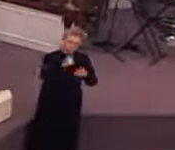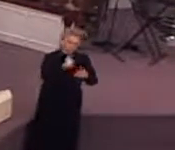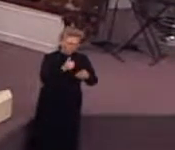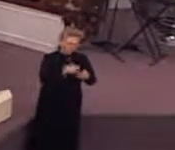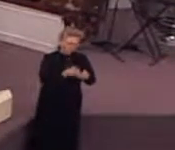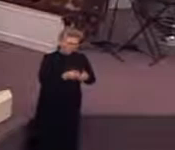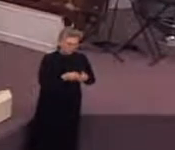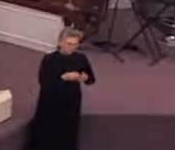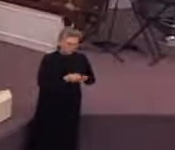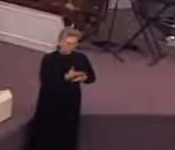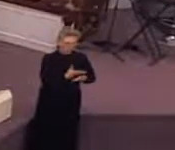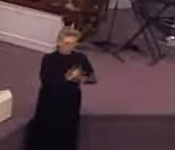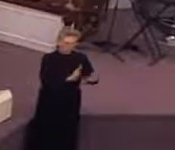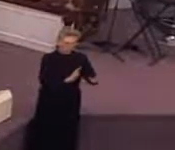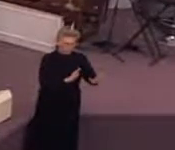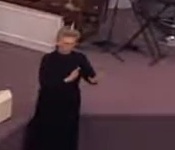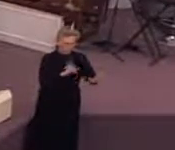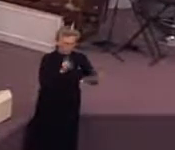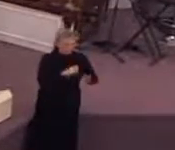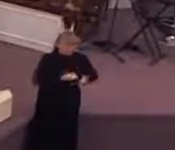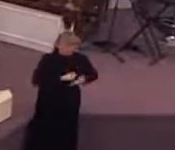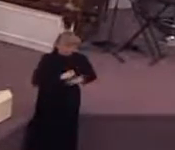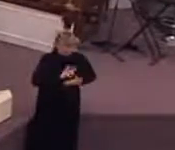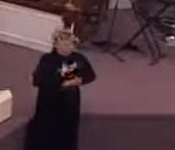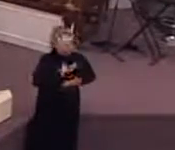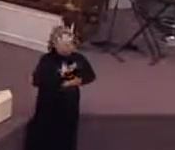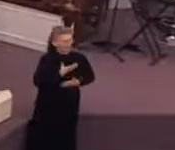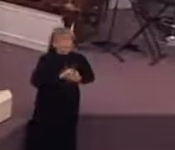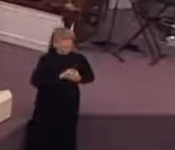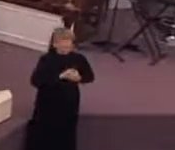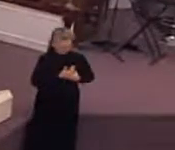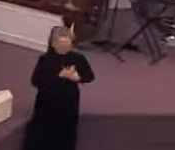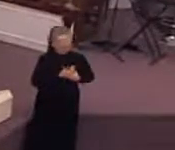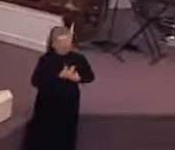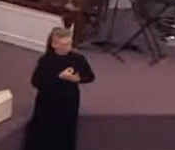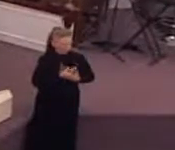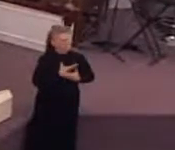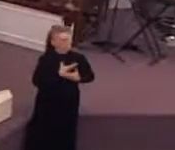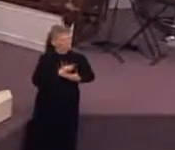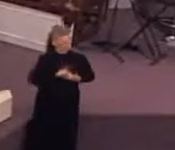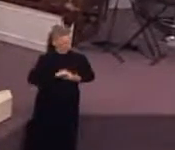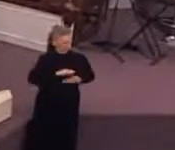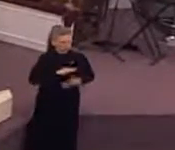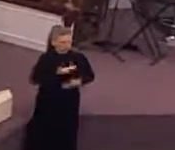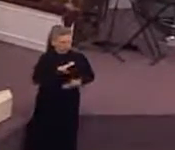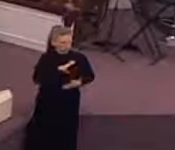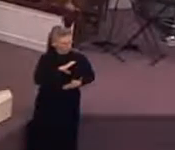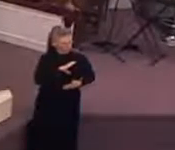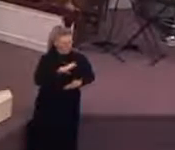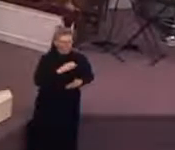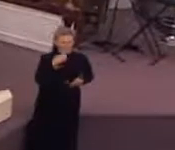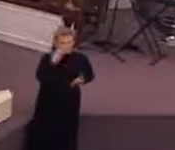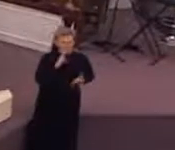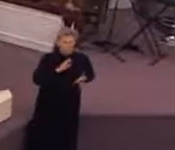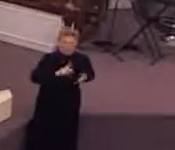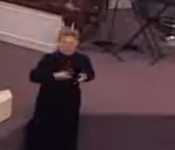dormant. You need to let that come out. And say, God, I don't know how it's going to work out. I don't know how it's going to happen, but I know what you put in my